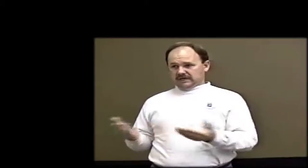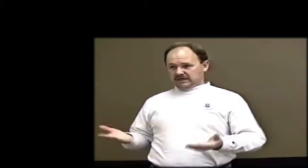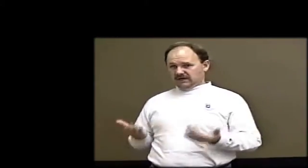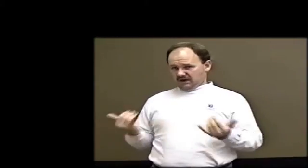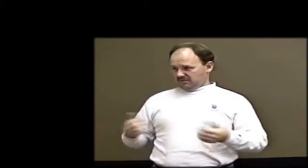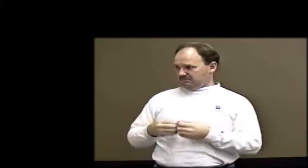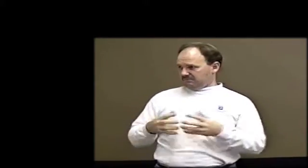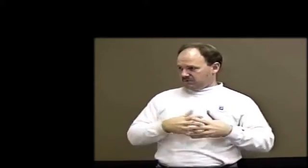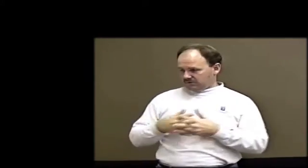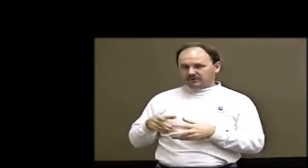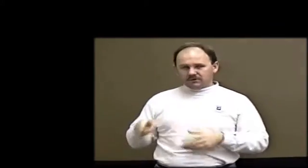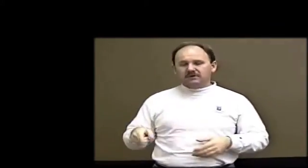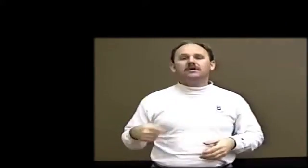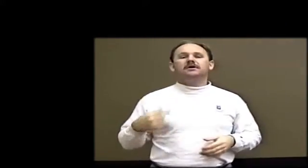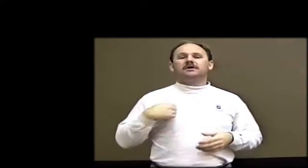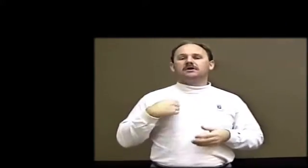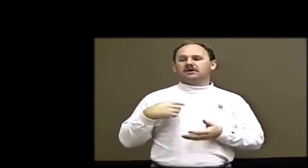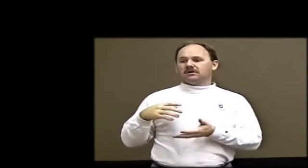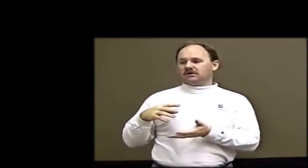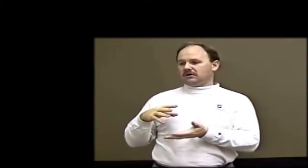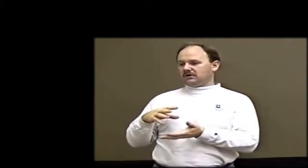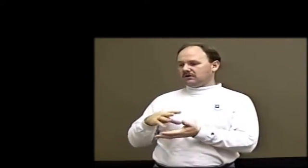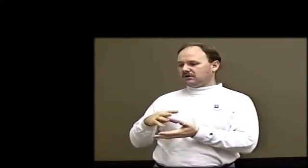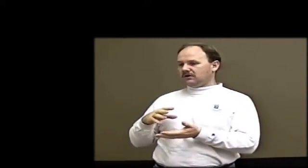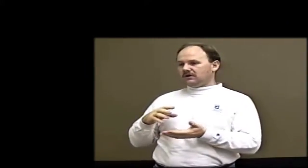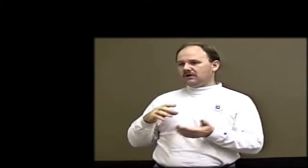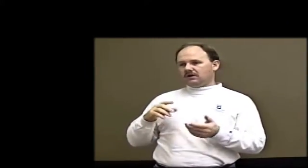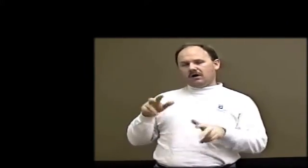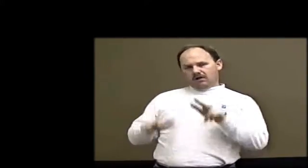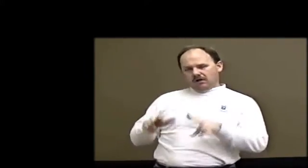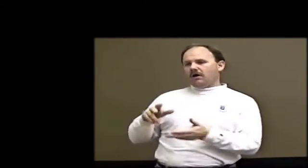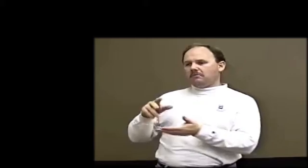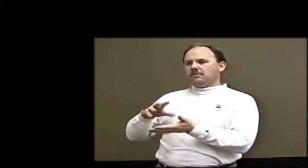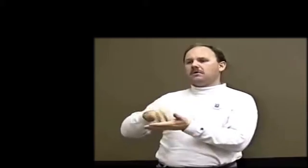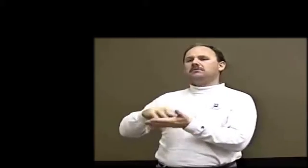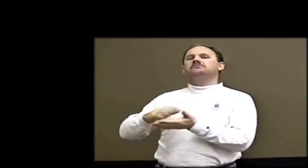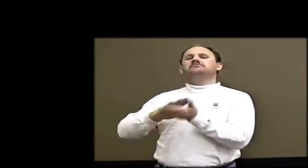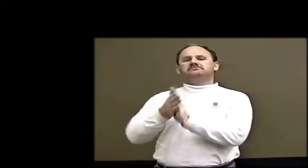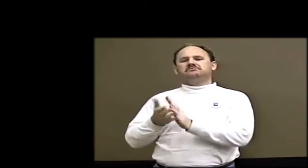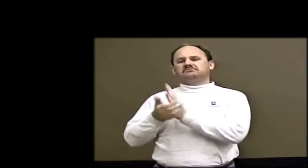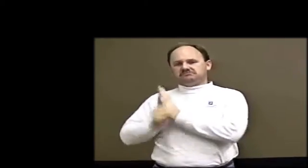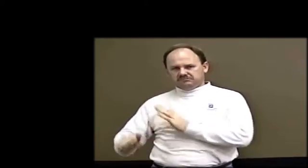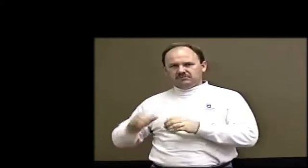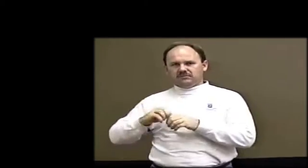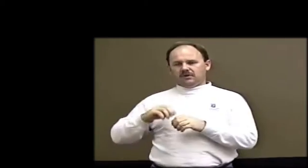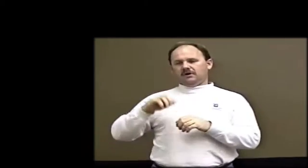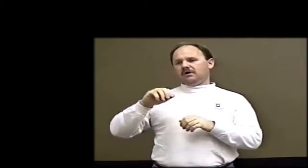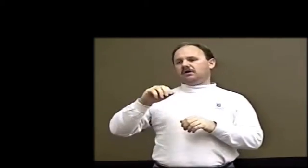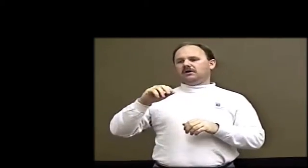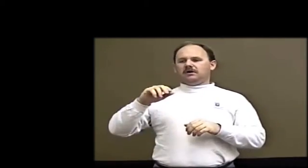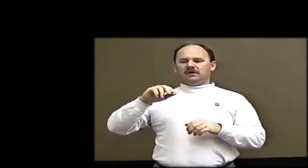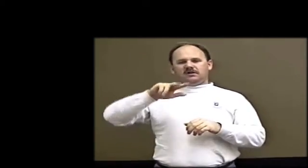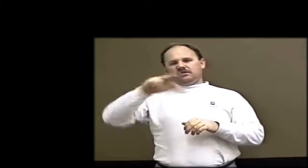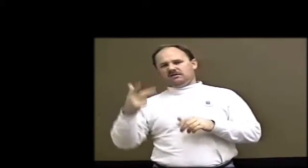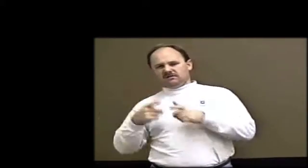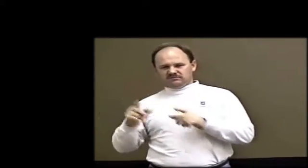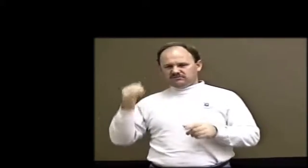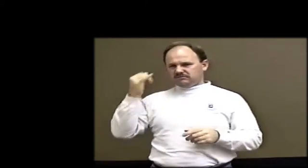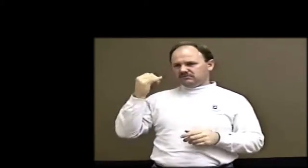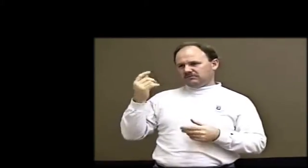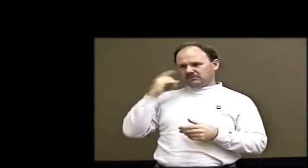here to America, it would be sort of awkward and difficult for them to become proficient in a third language, such as American Sign Language. Right now, I'm here in